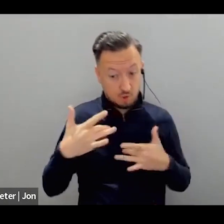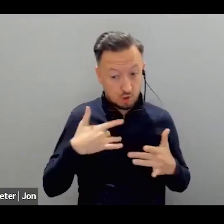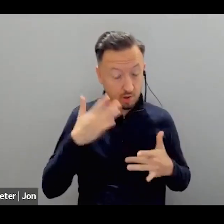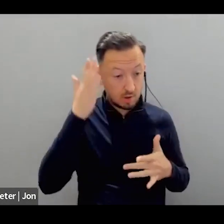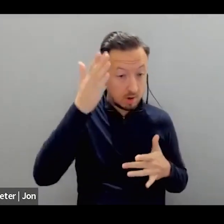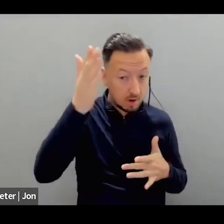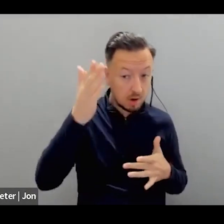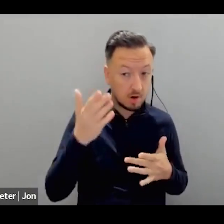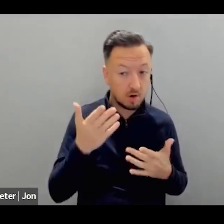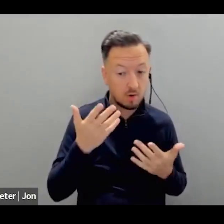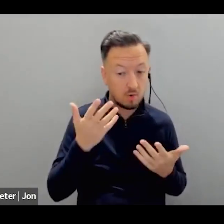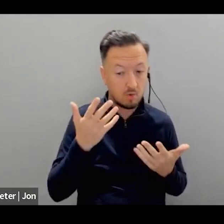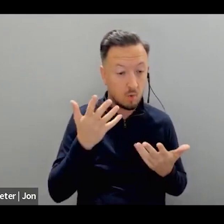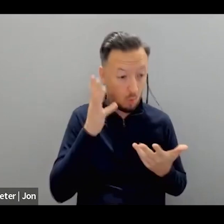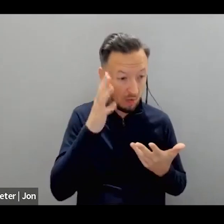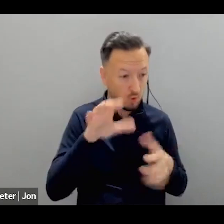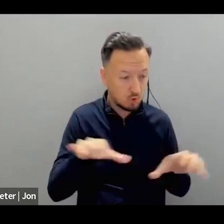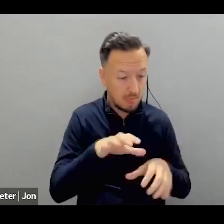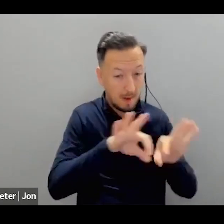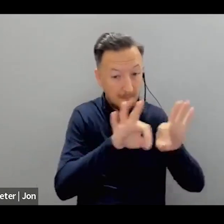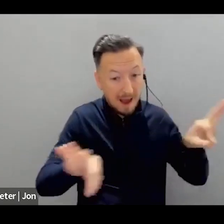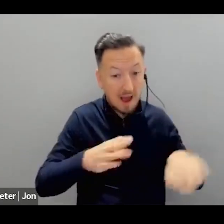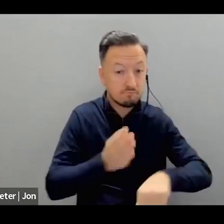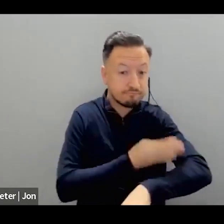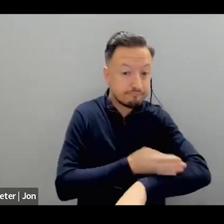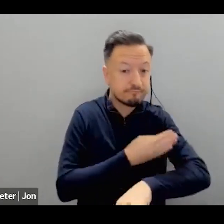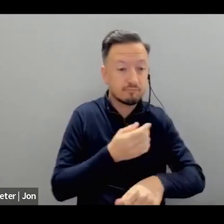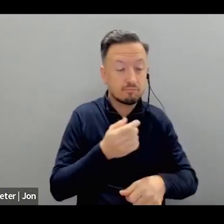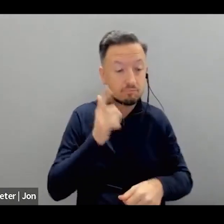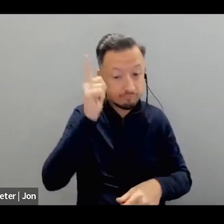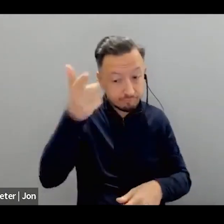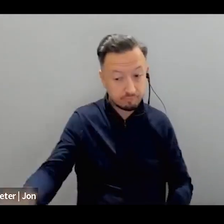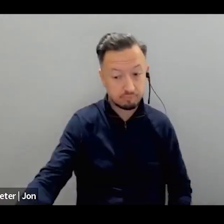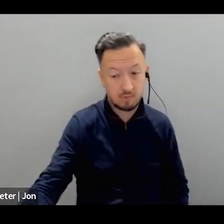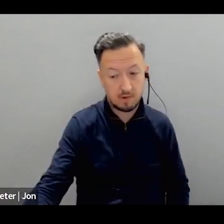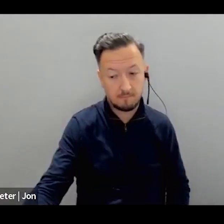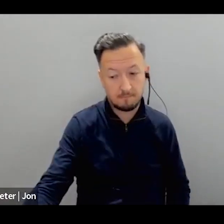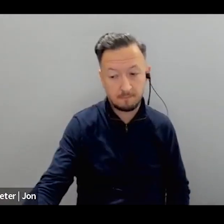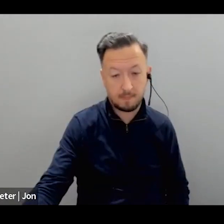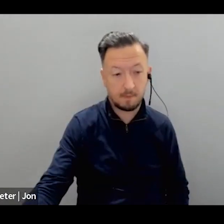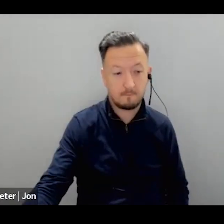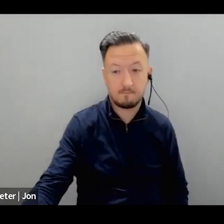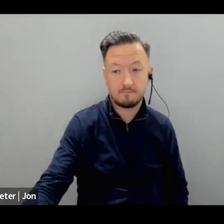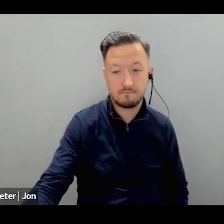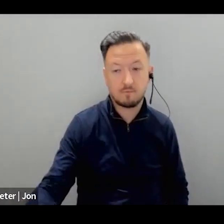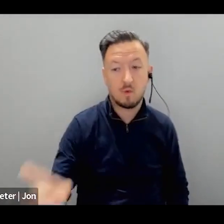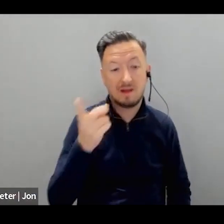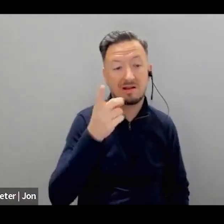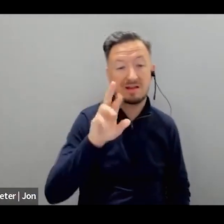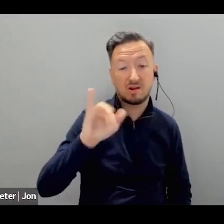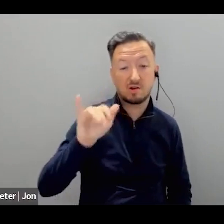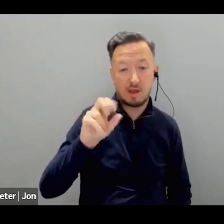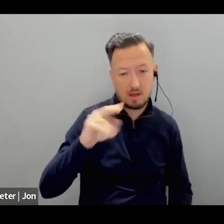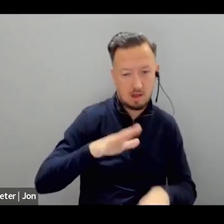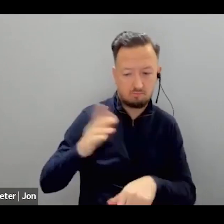would they like to do some sort of remediation for the piping at their facilities? Dr. Jackson is on his way up here, and so is